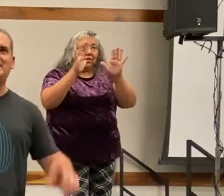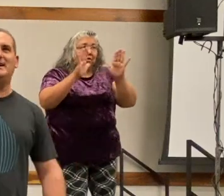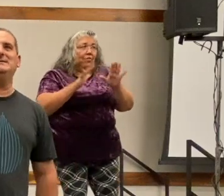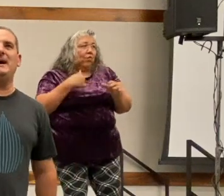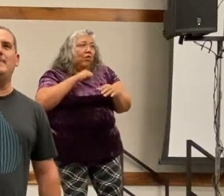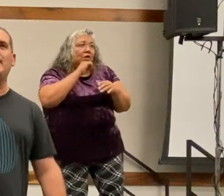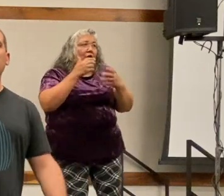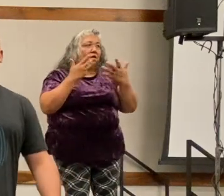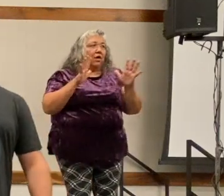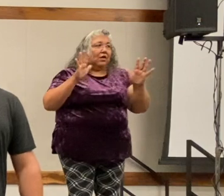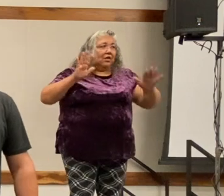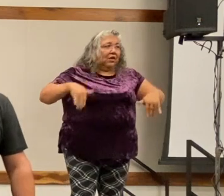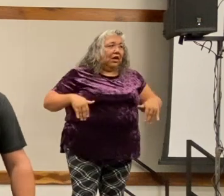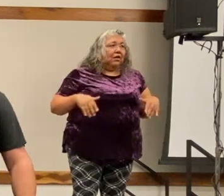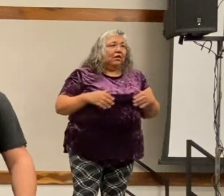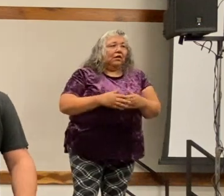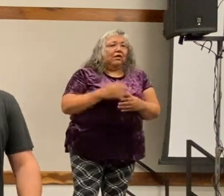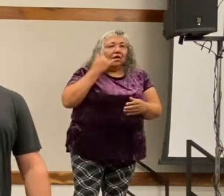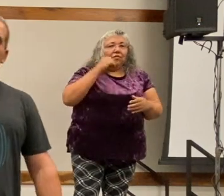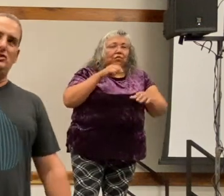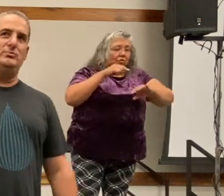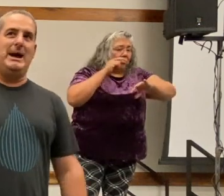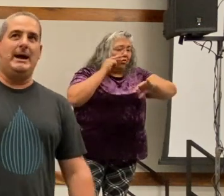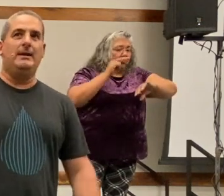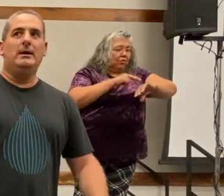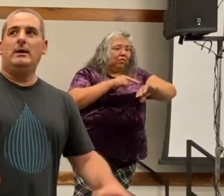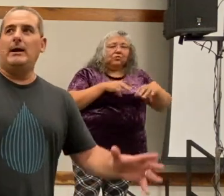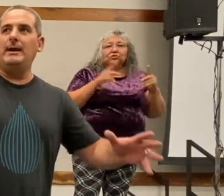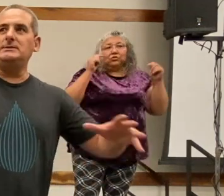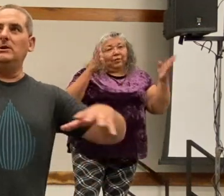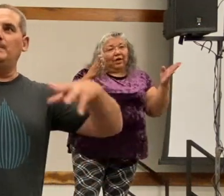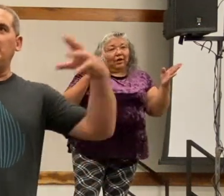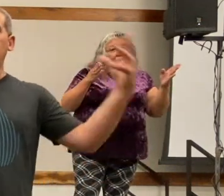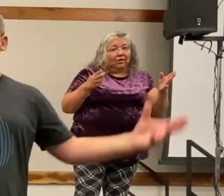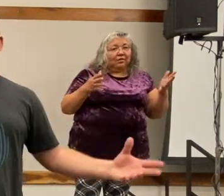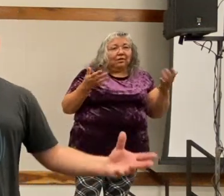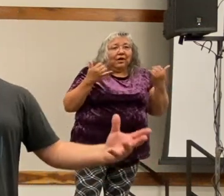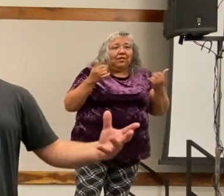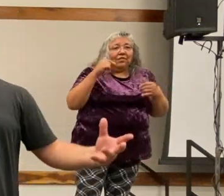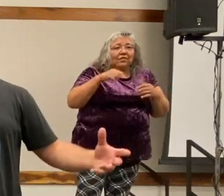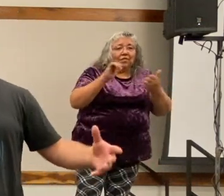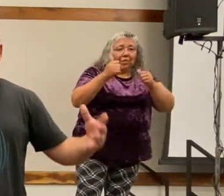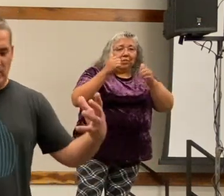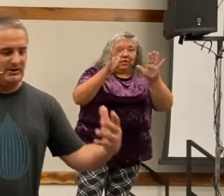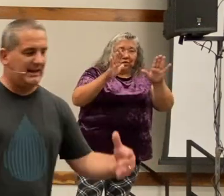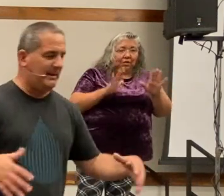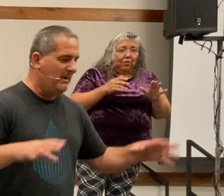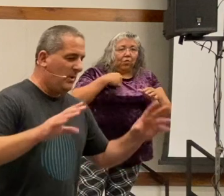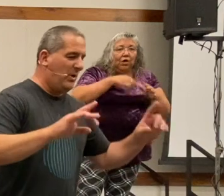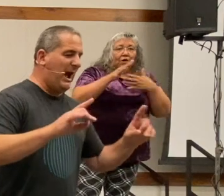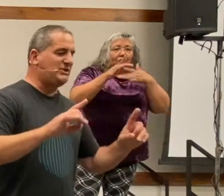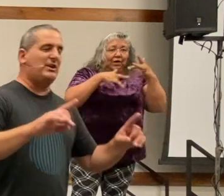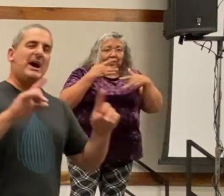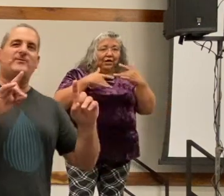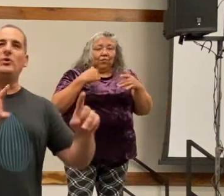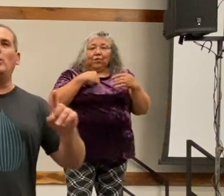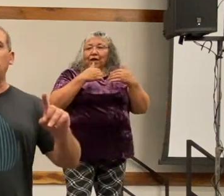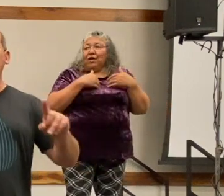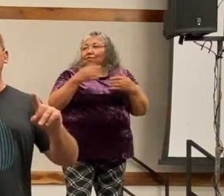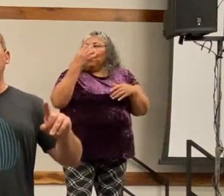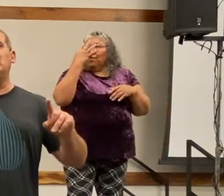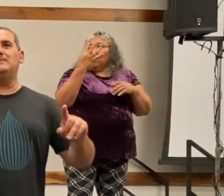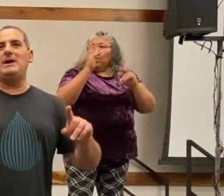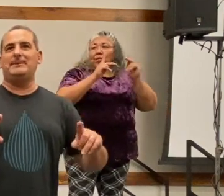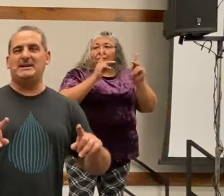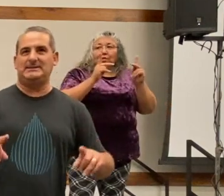We're not done yet, right? So if you looked at your watch, too bad, right? So this is Baptism Sunday. We are excited. We actually have 4